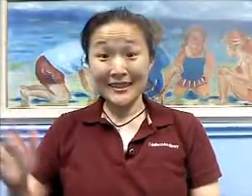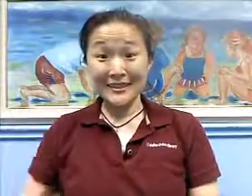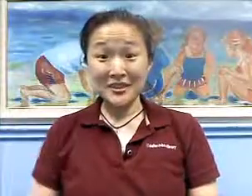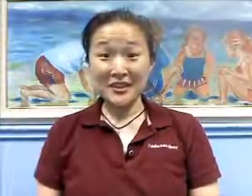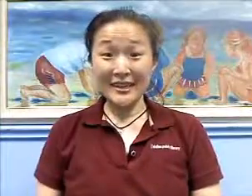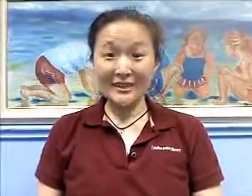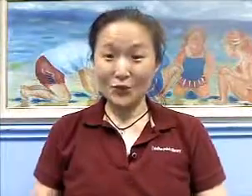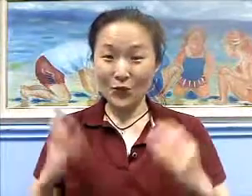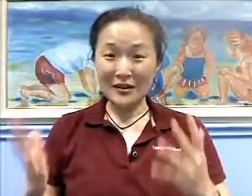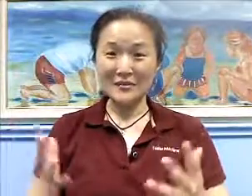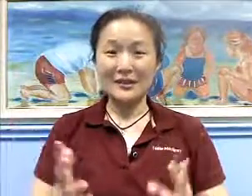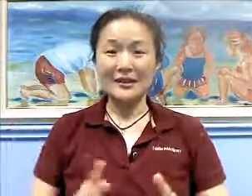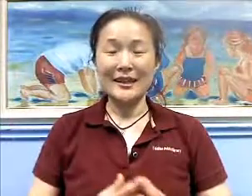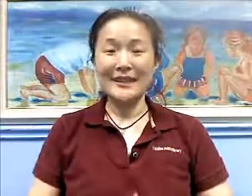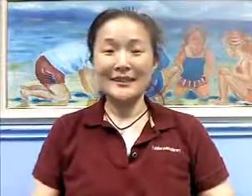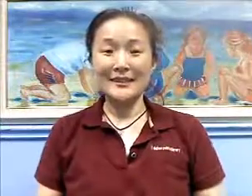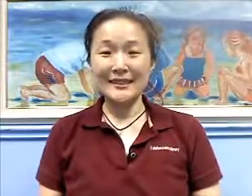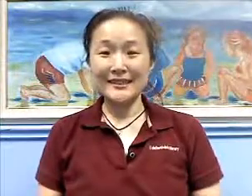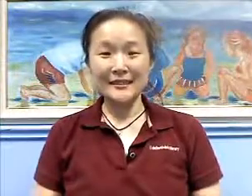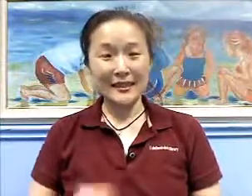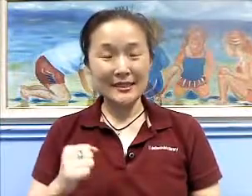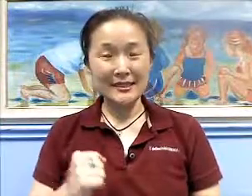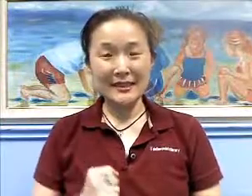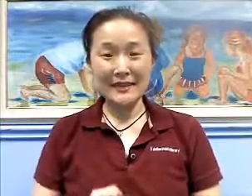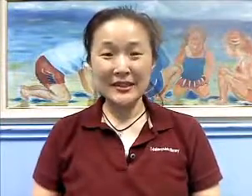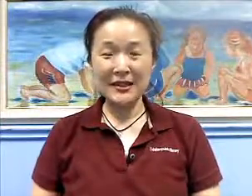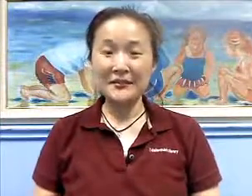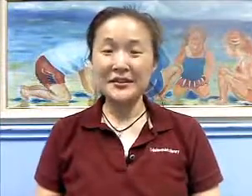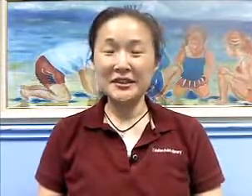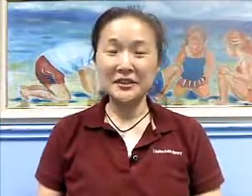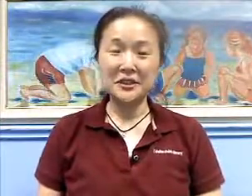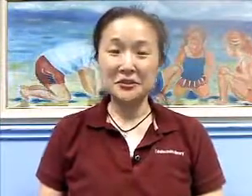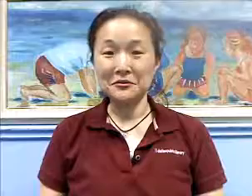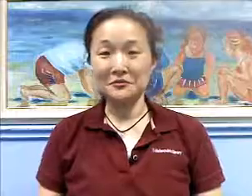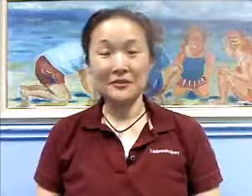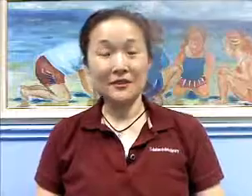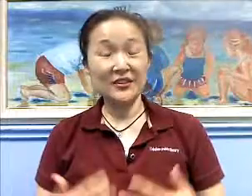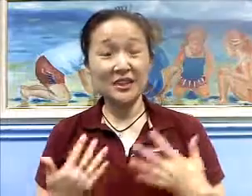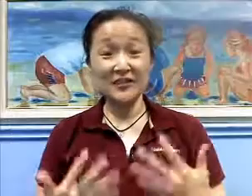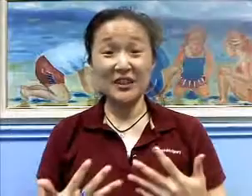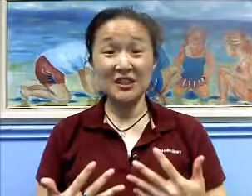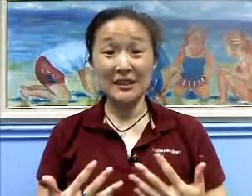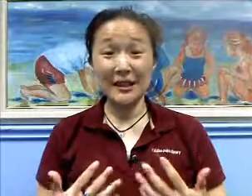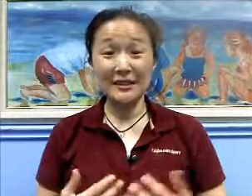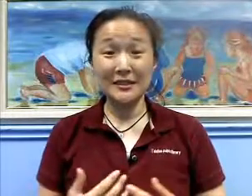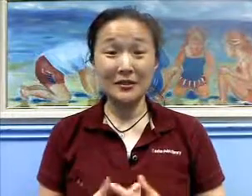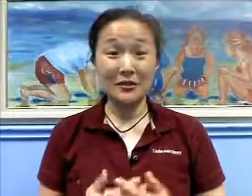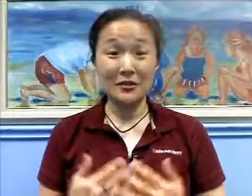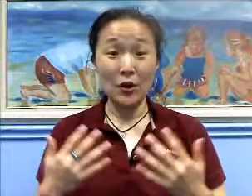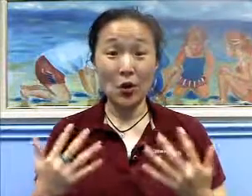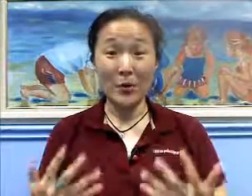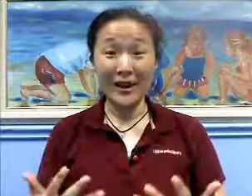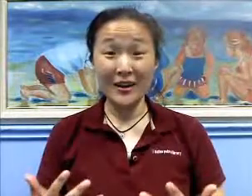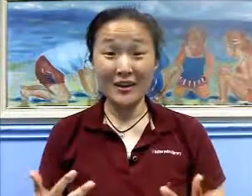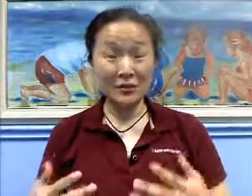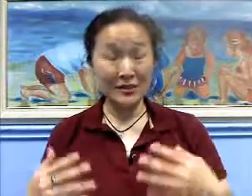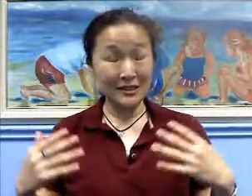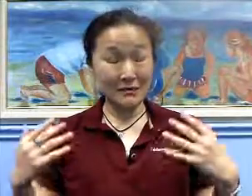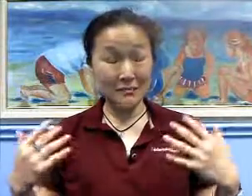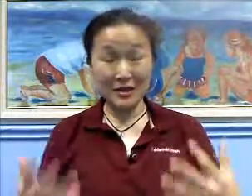Signing Socialites, welcome to the last lesson, lesson 7 of Unit 2. So if you just finished the class and you're going, oh my gosh, that was the